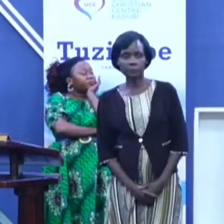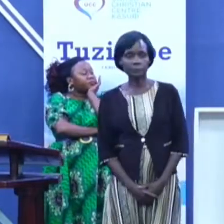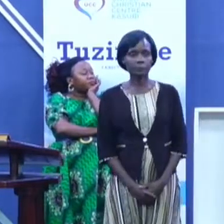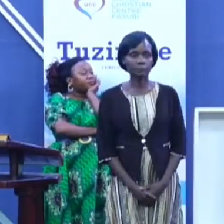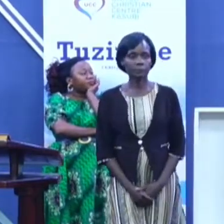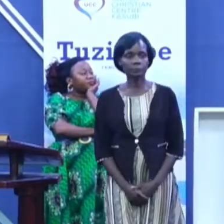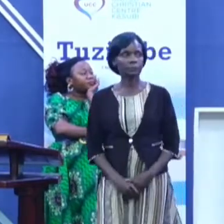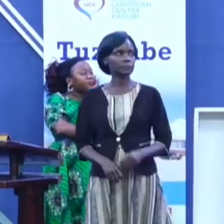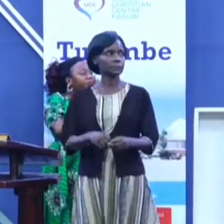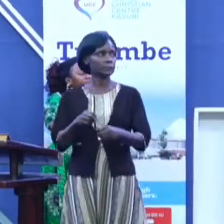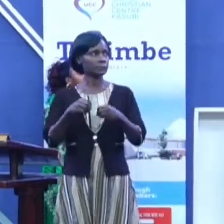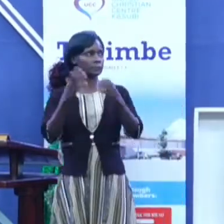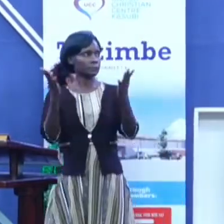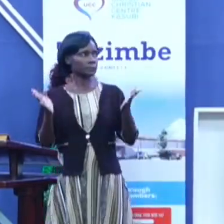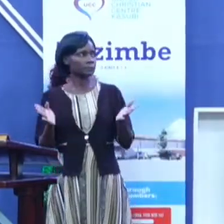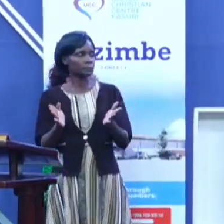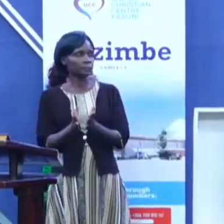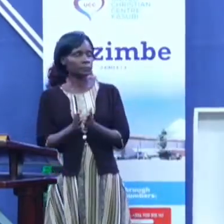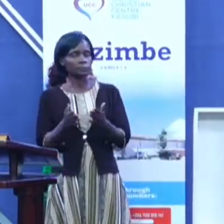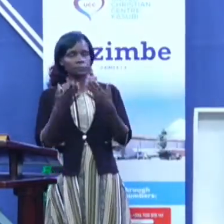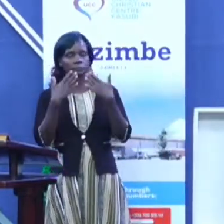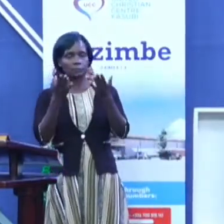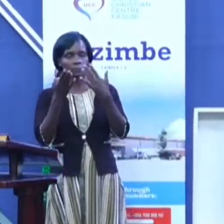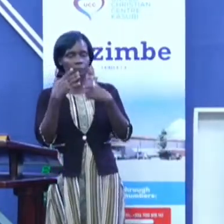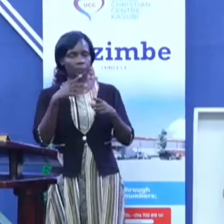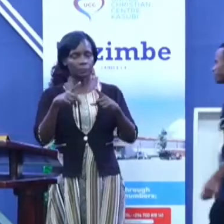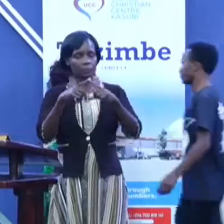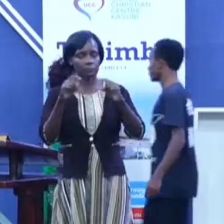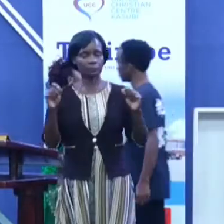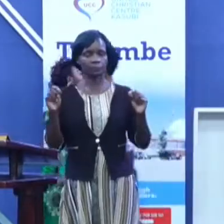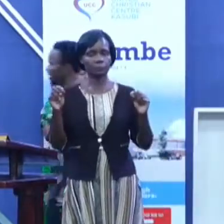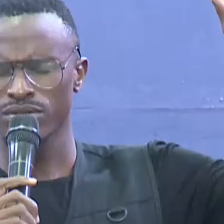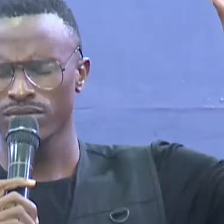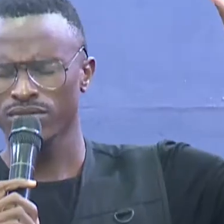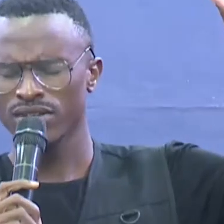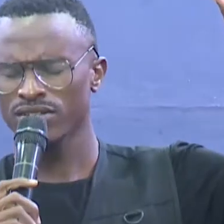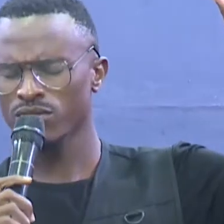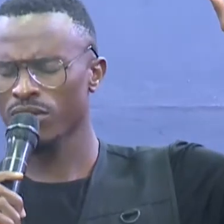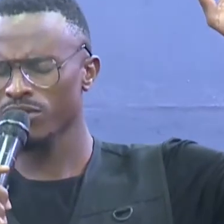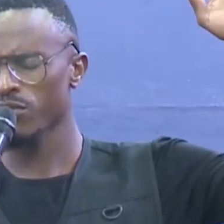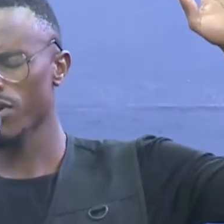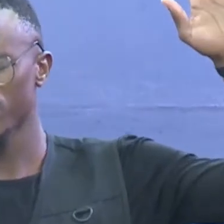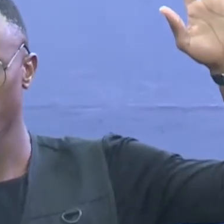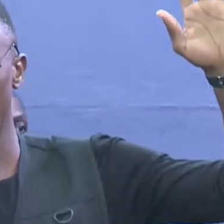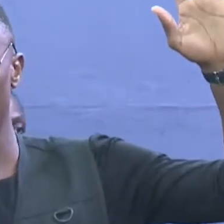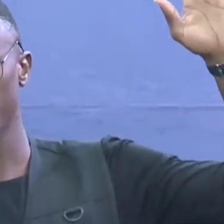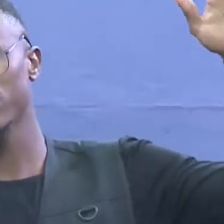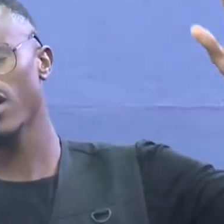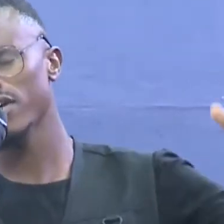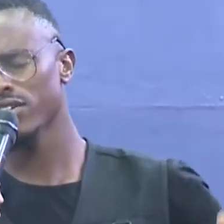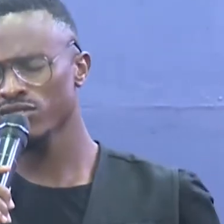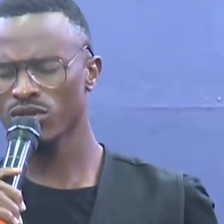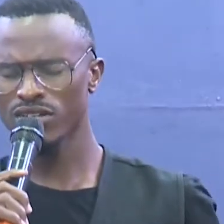Hallelujah. Father, we thank you for your word. We thank you for the word. Father, as we come in your presence, our